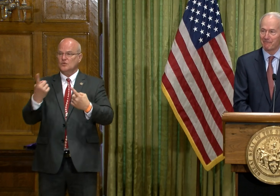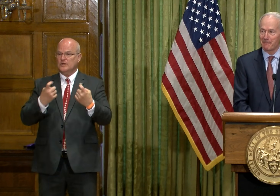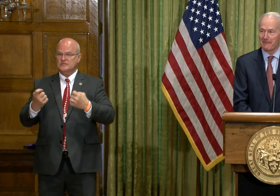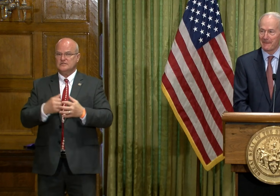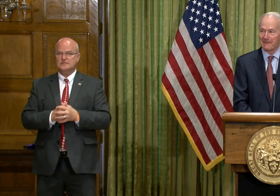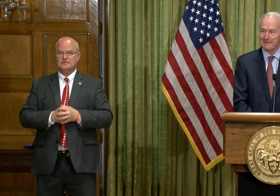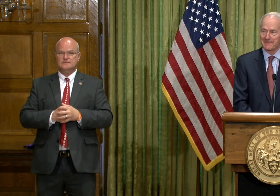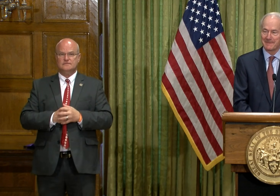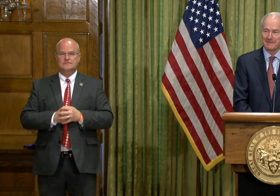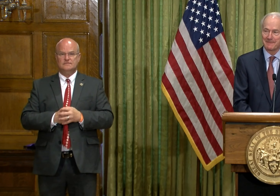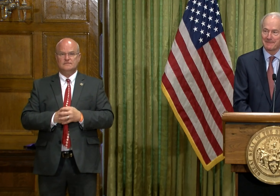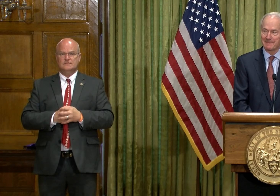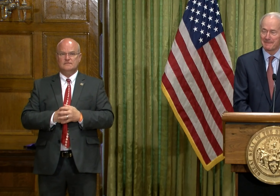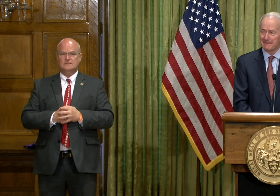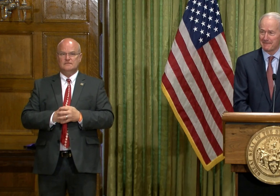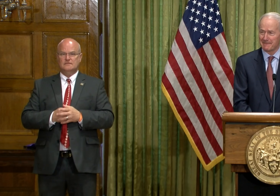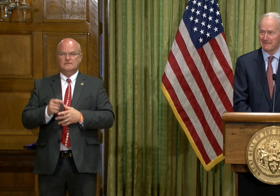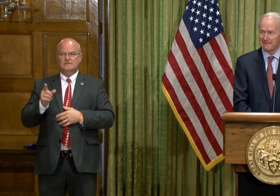questions.